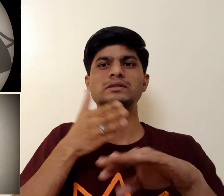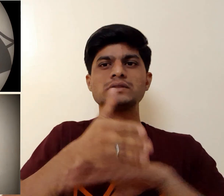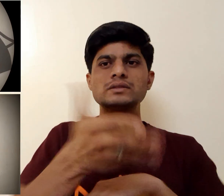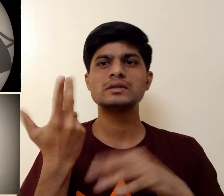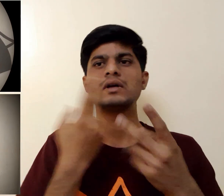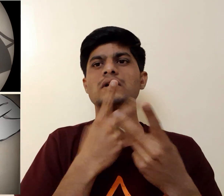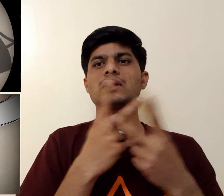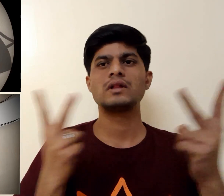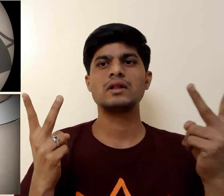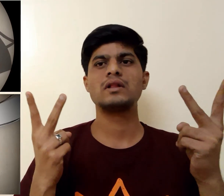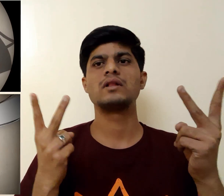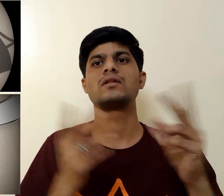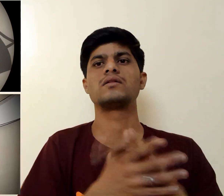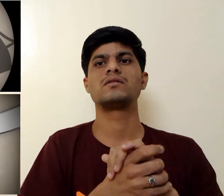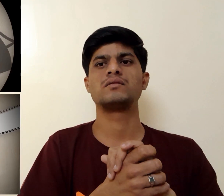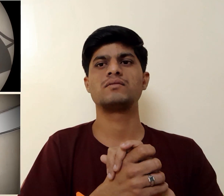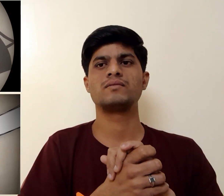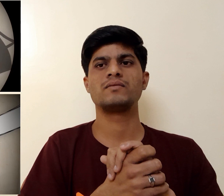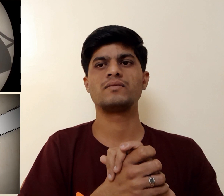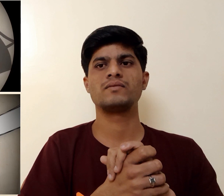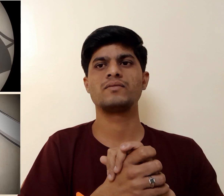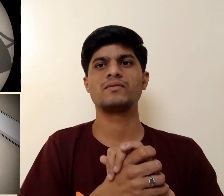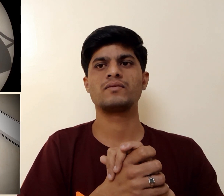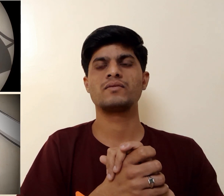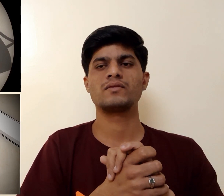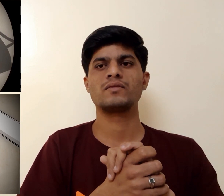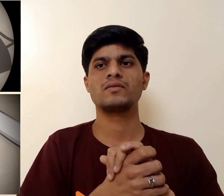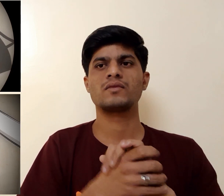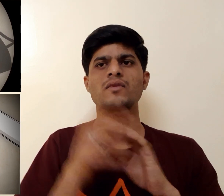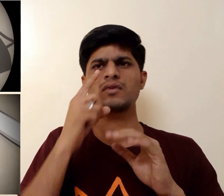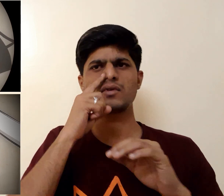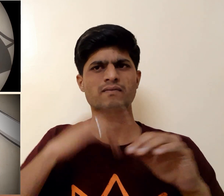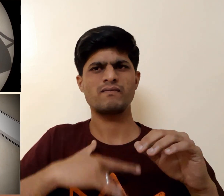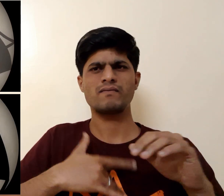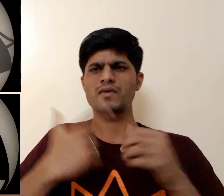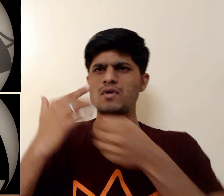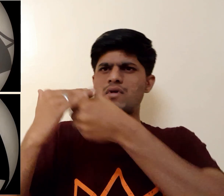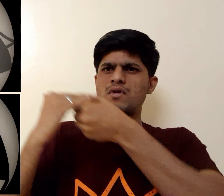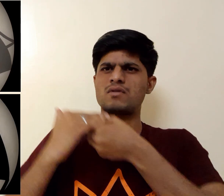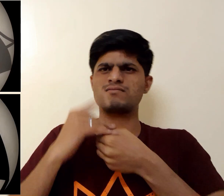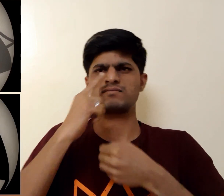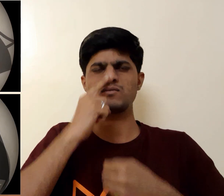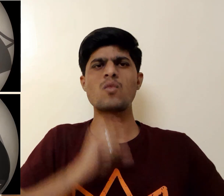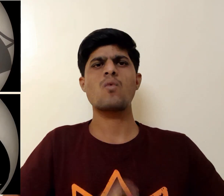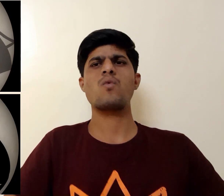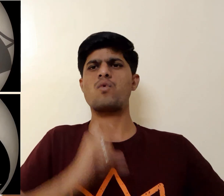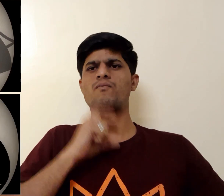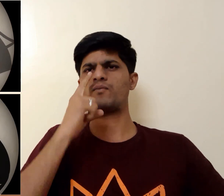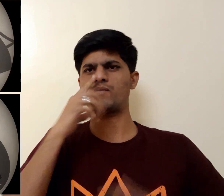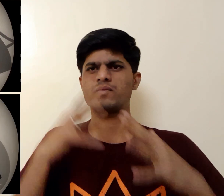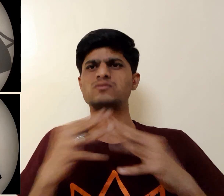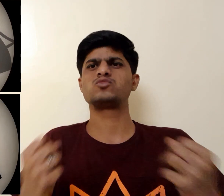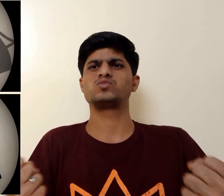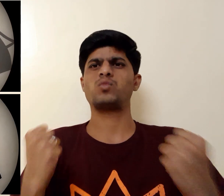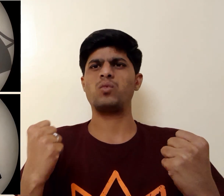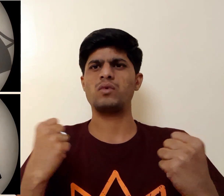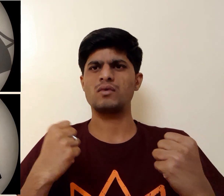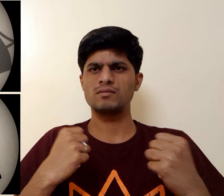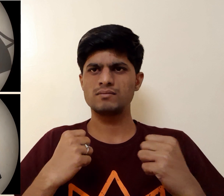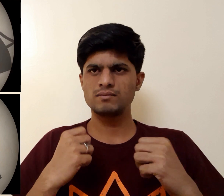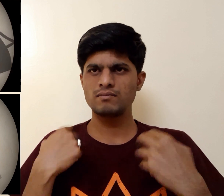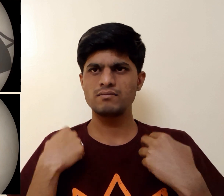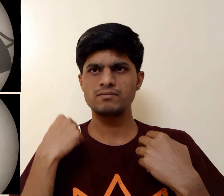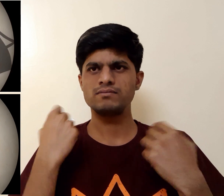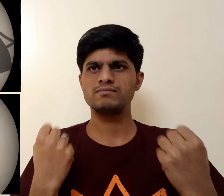if the hijacker takes hold, addiction is treatable. Advancements have been made in assessments, detox, treatment